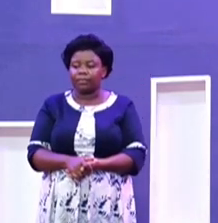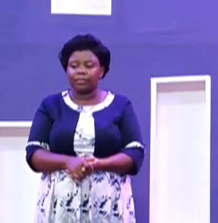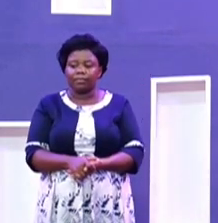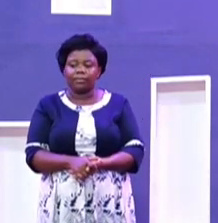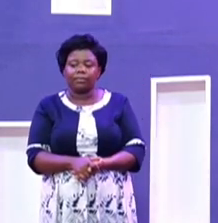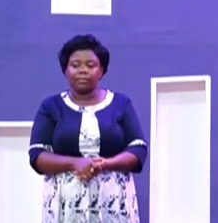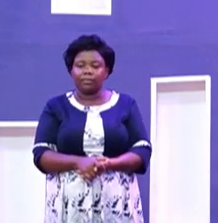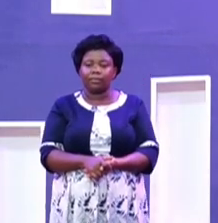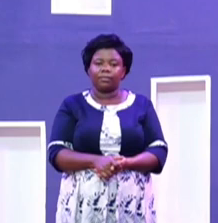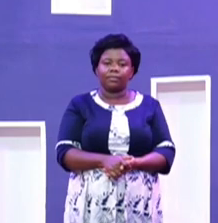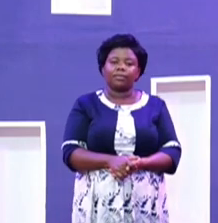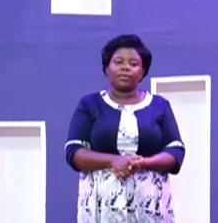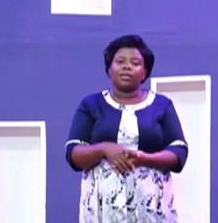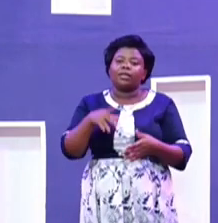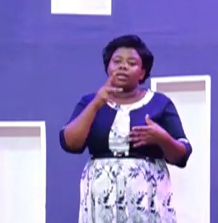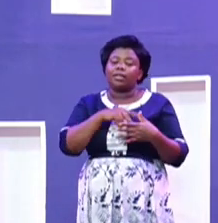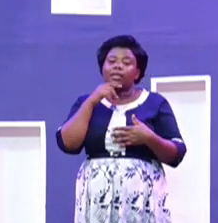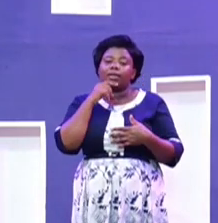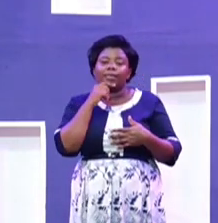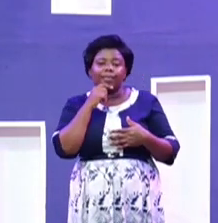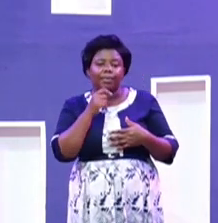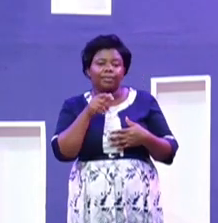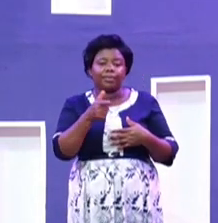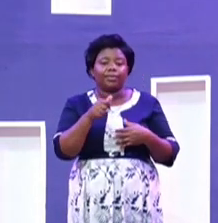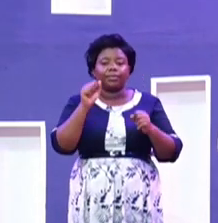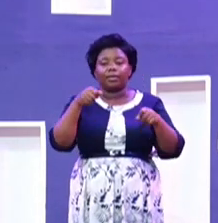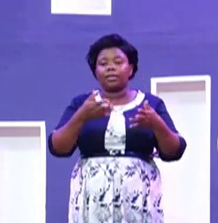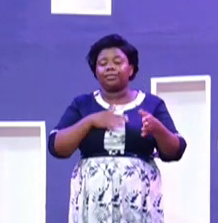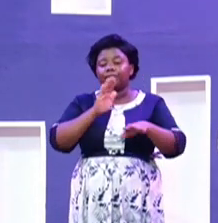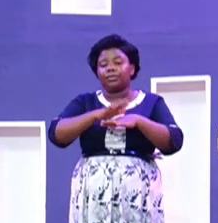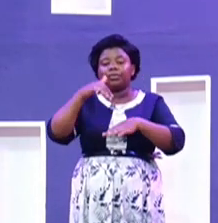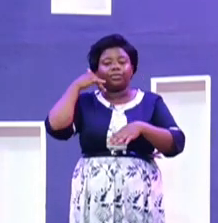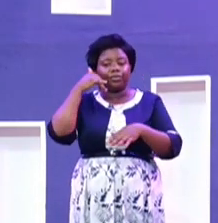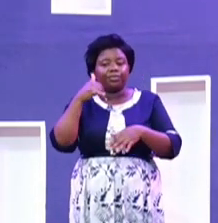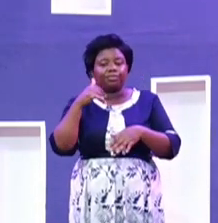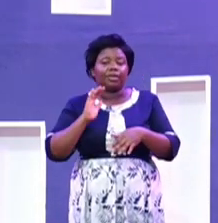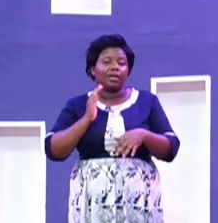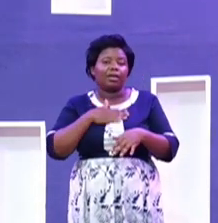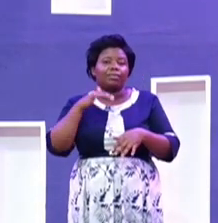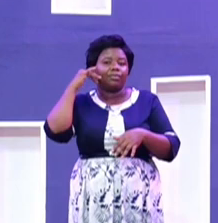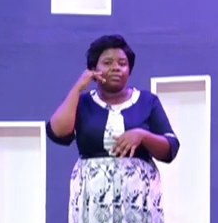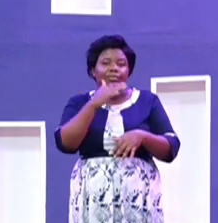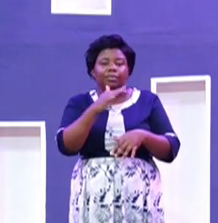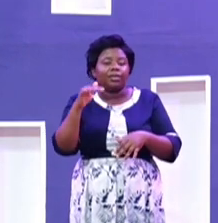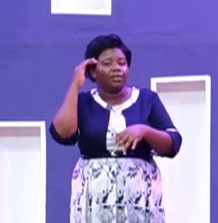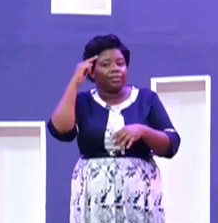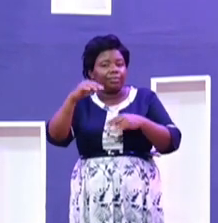oina mu China ine Inaman Radio na yebere mu app zolina. Namba zaffe ze tukozesa